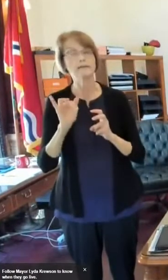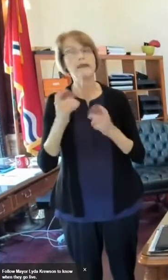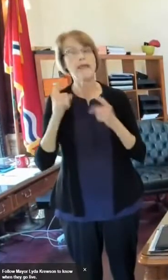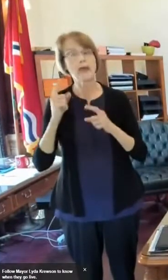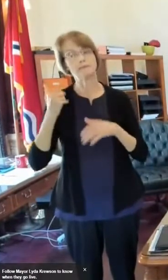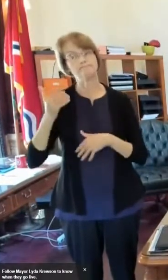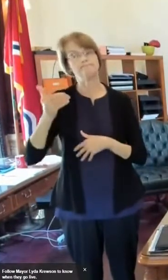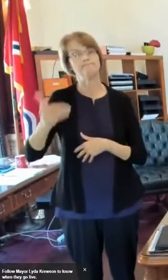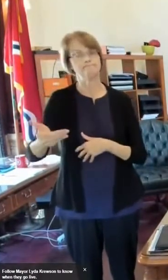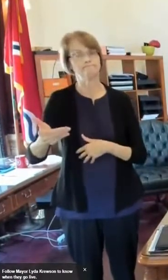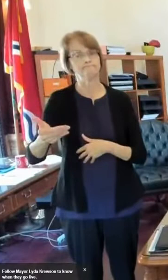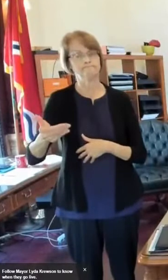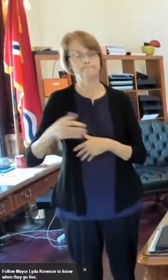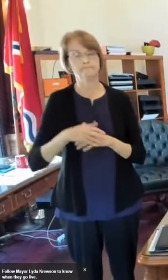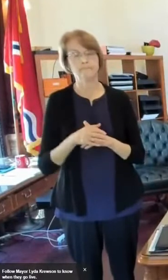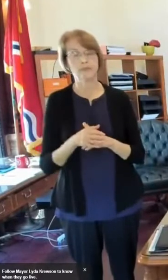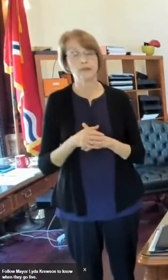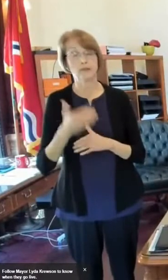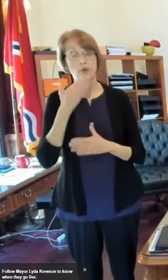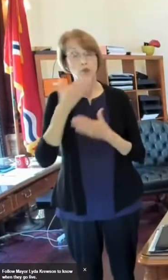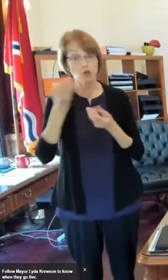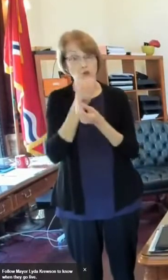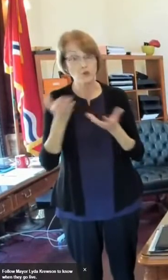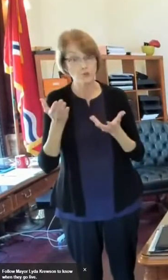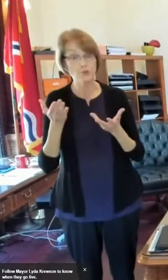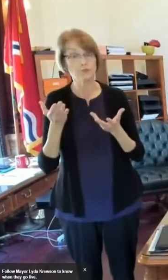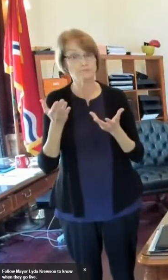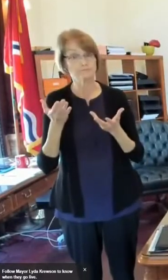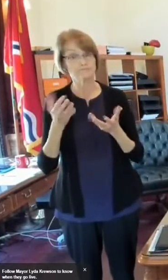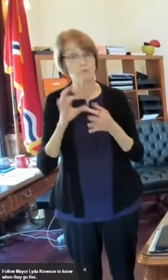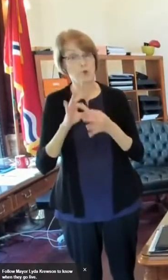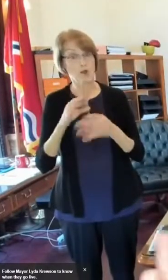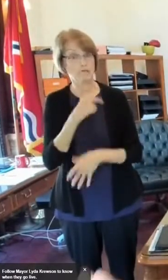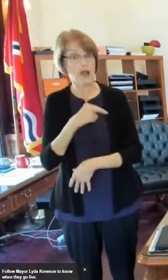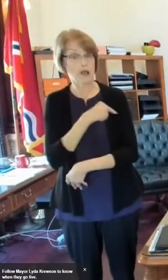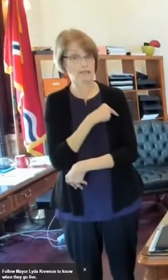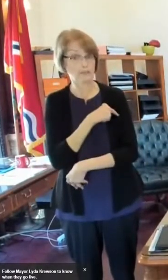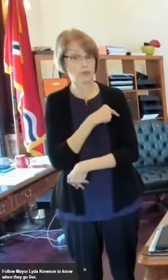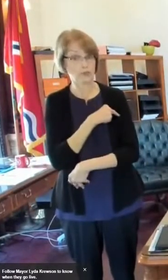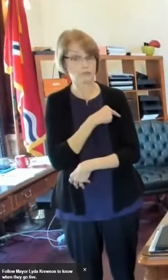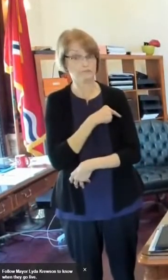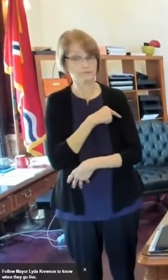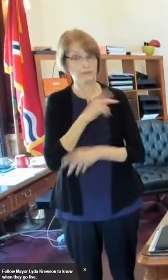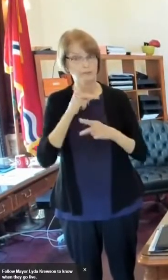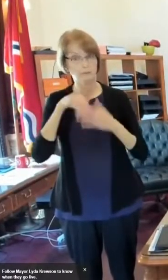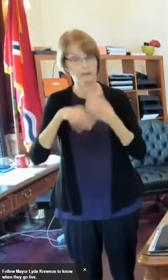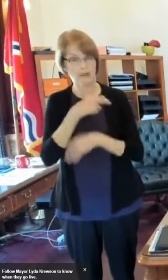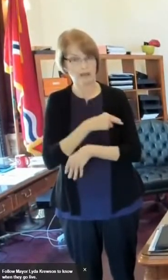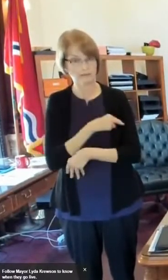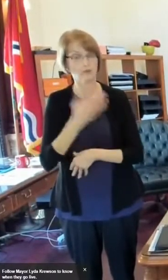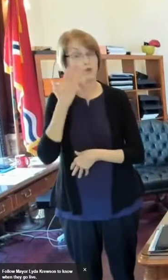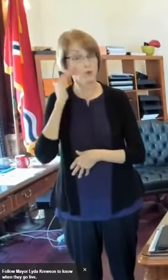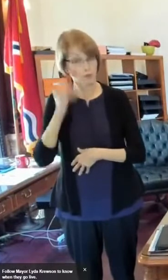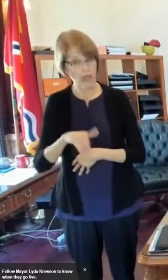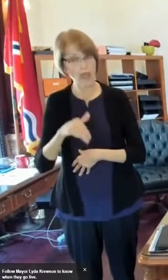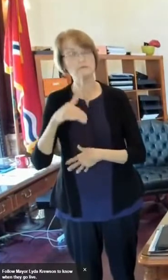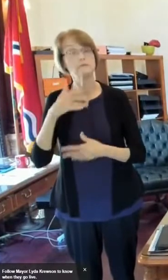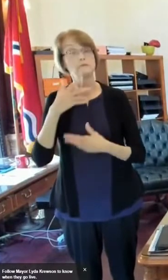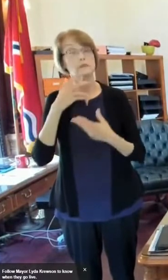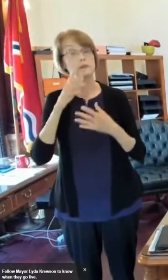There's some good news on the hospitalization front. And this, hospital numbers are 2 days old.